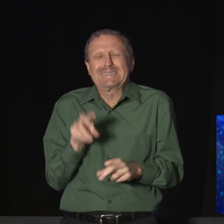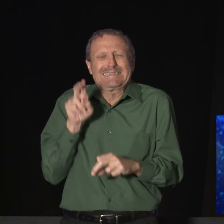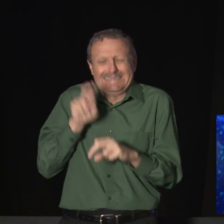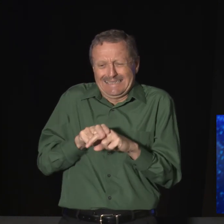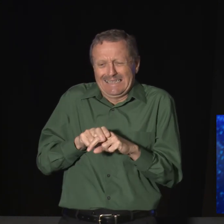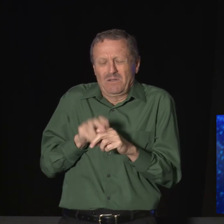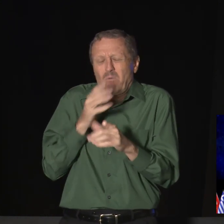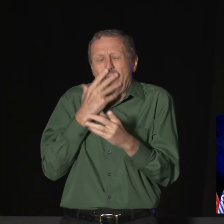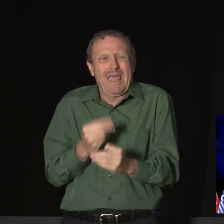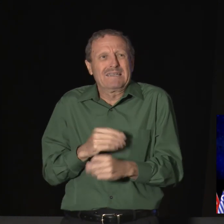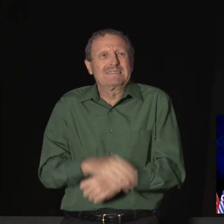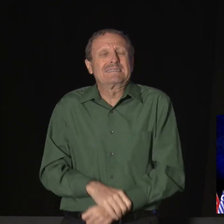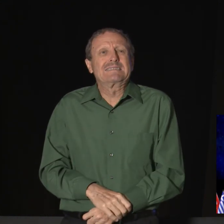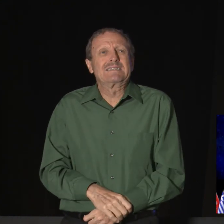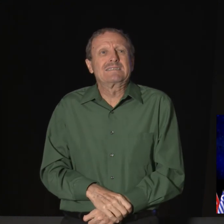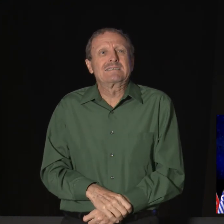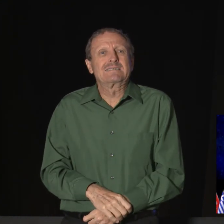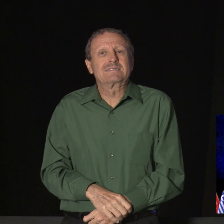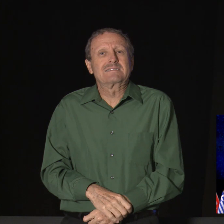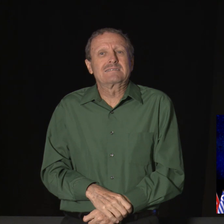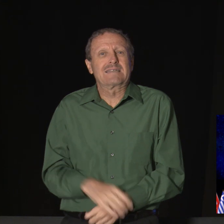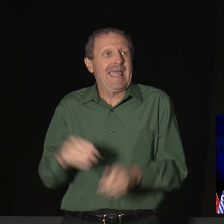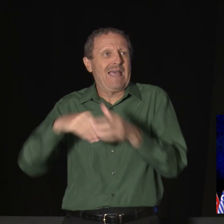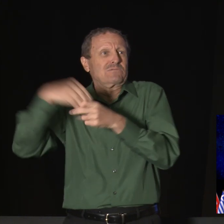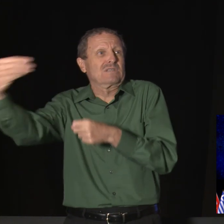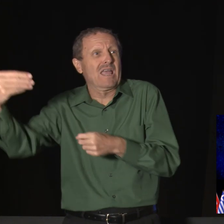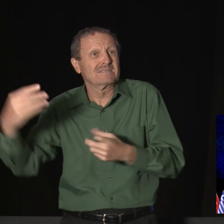wet, out in the open.